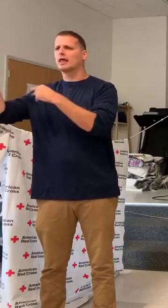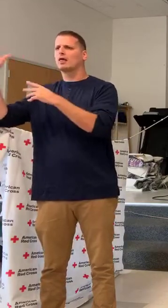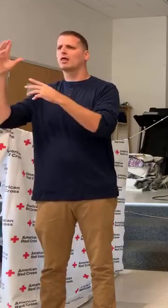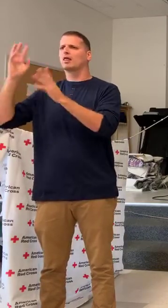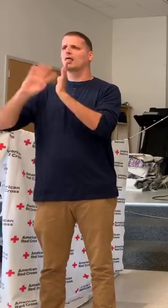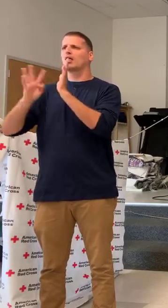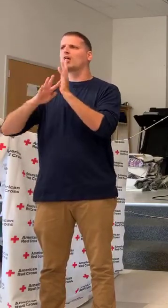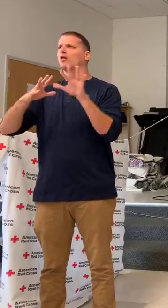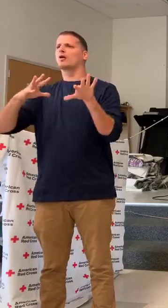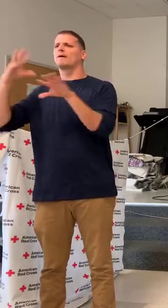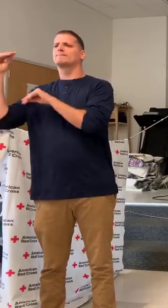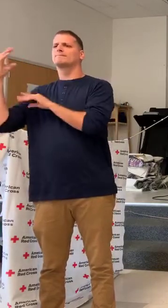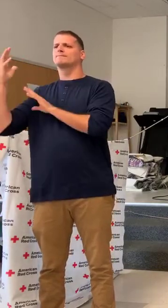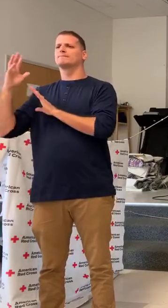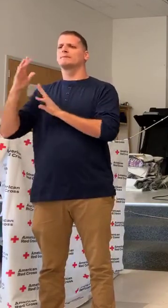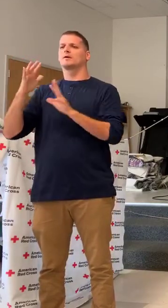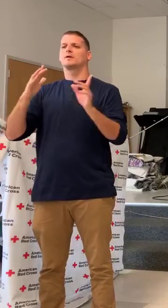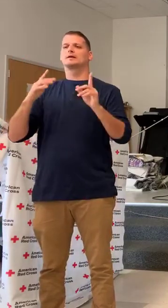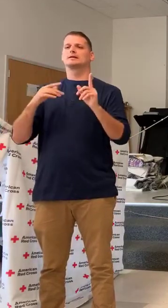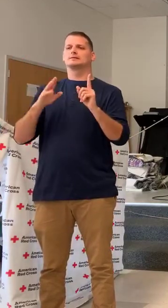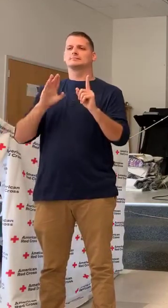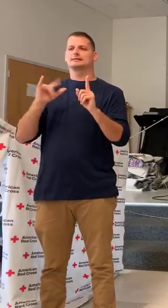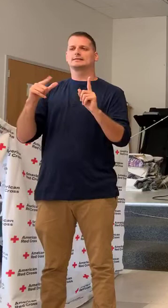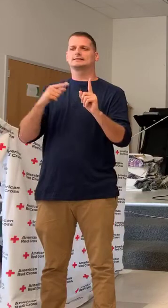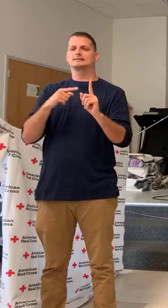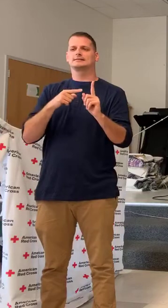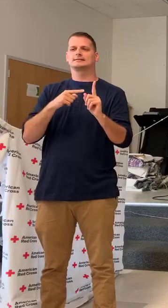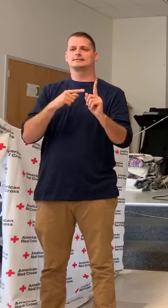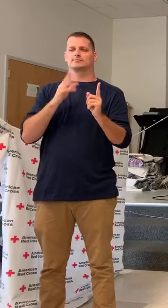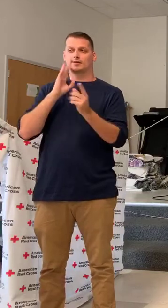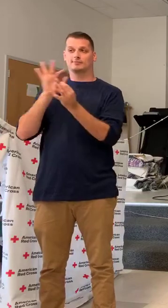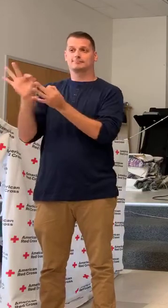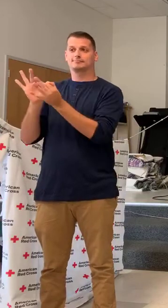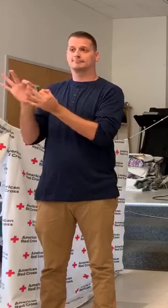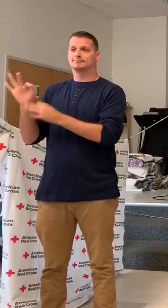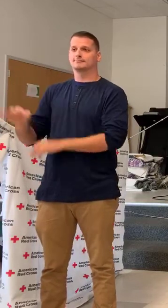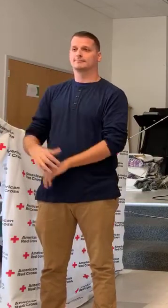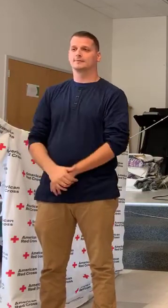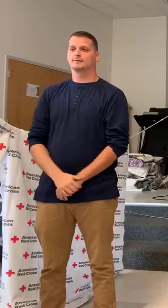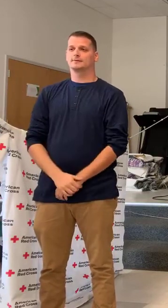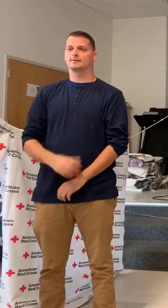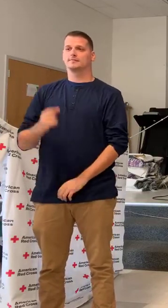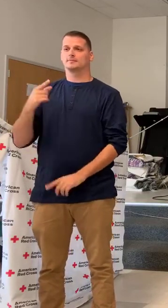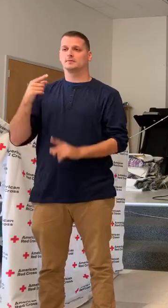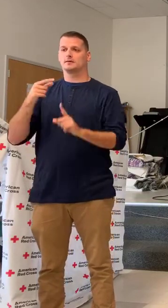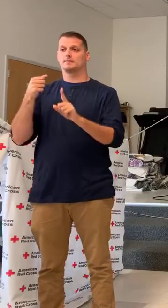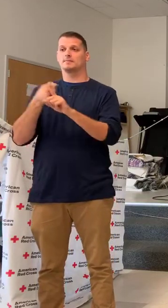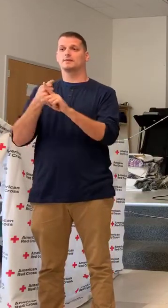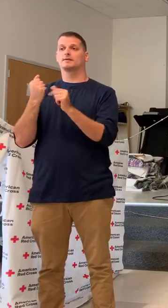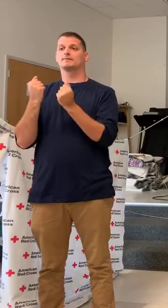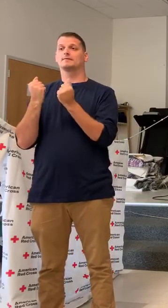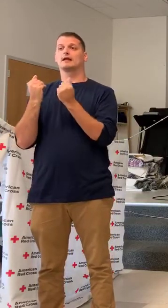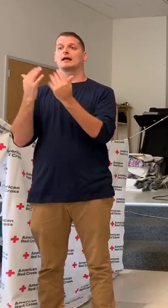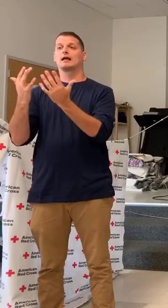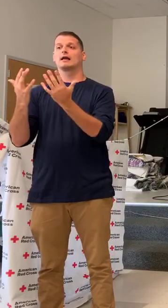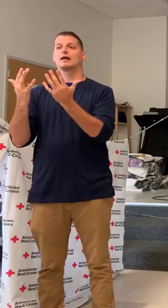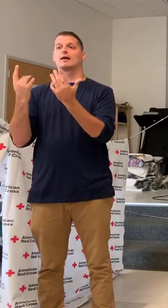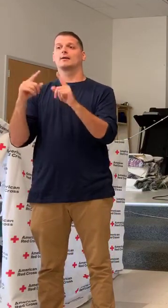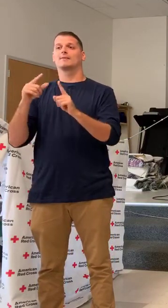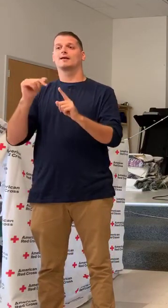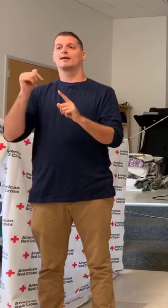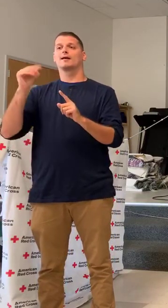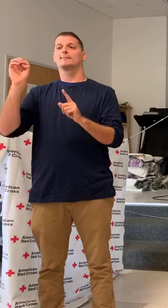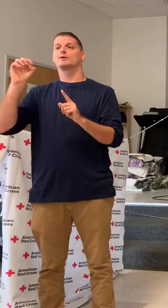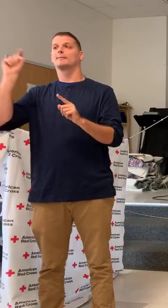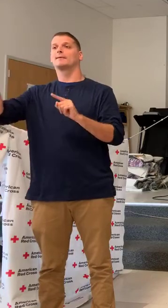Sometimes in these large operations, we also have other operations going on around the state, so it takes a lot of people, it takes a